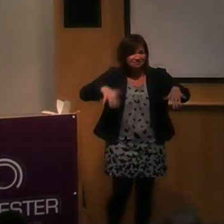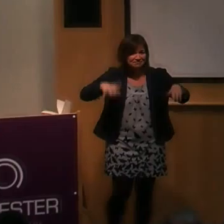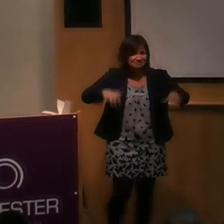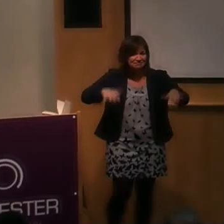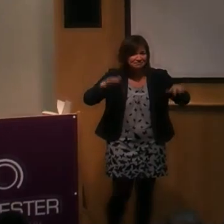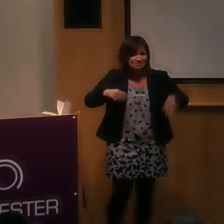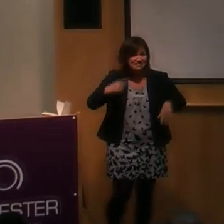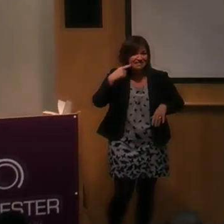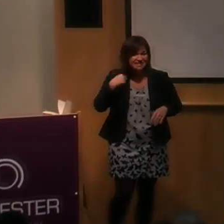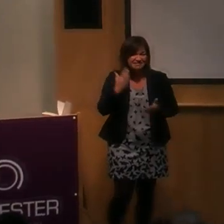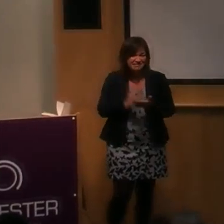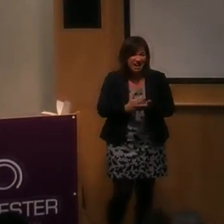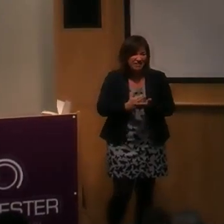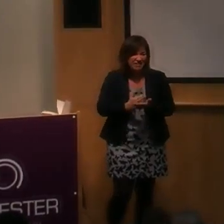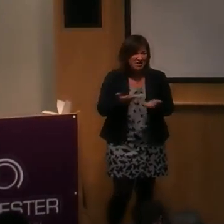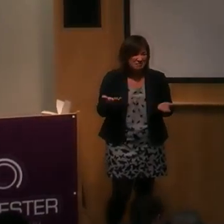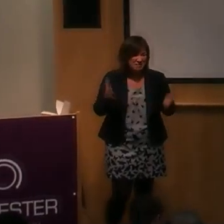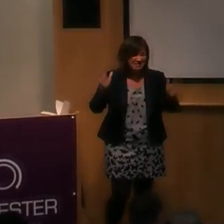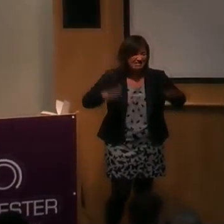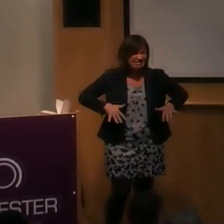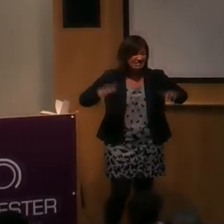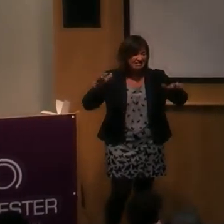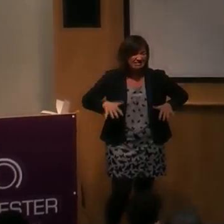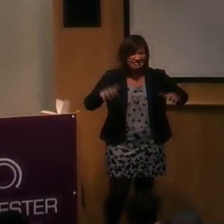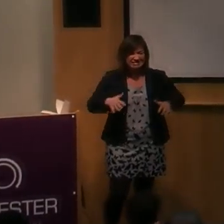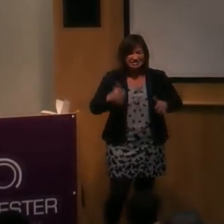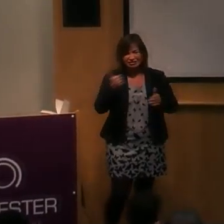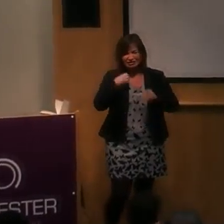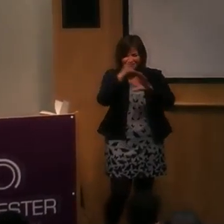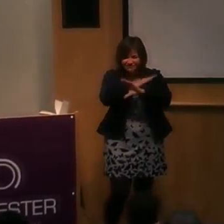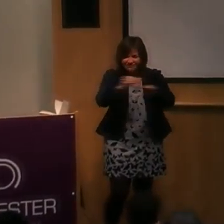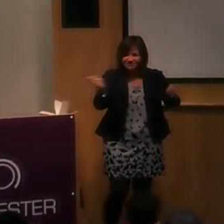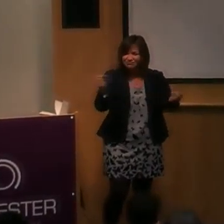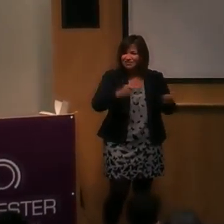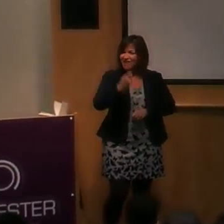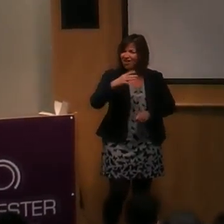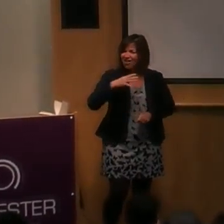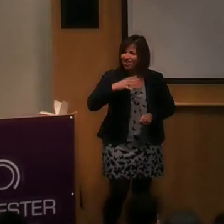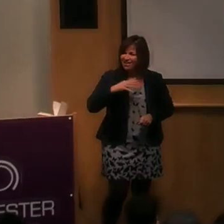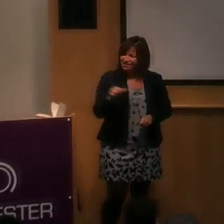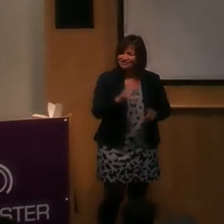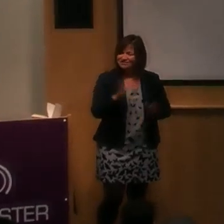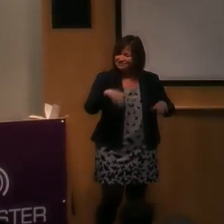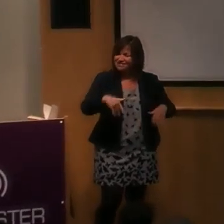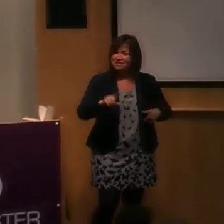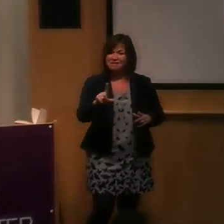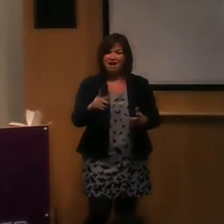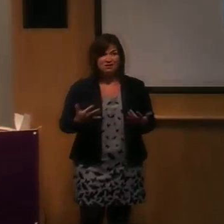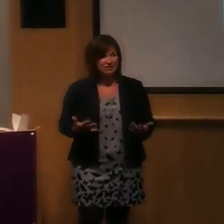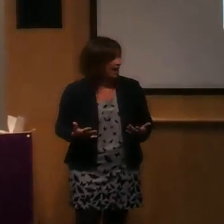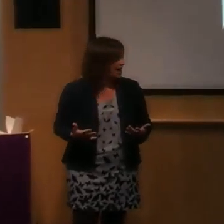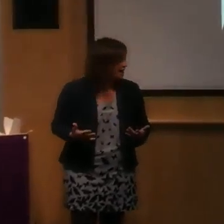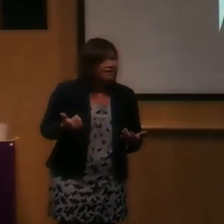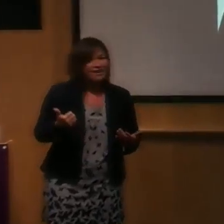Manchester. Unfortunately, Manchester is famous for its weather, and it does rain quite often. I should have maybe said in